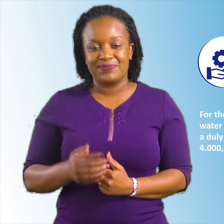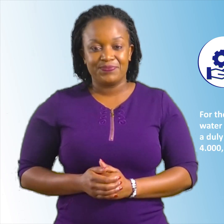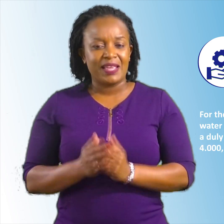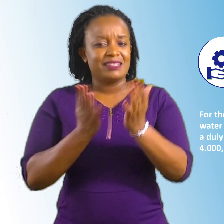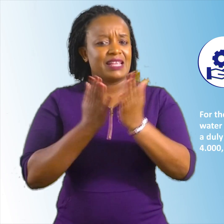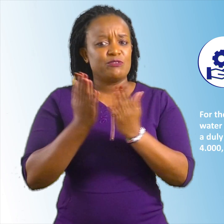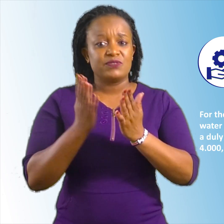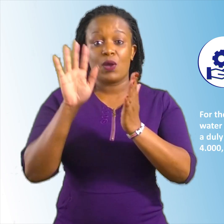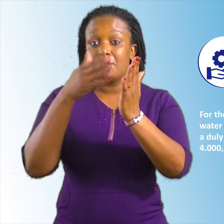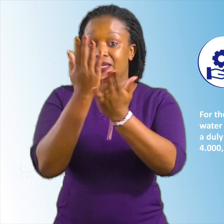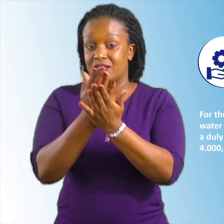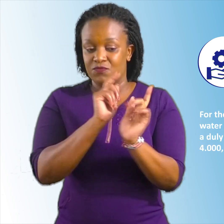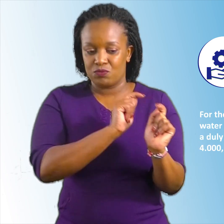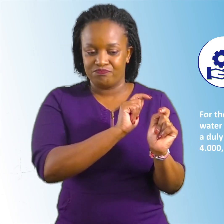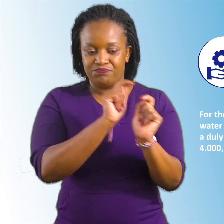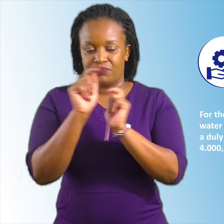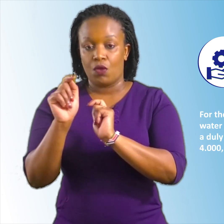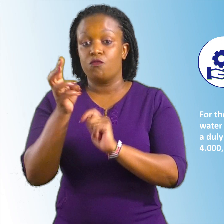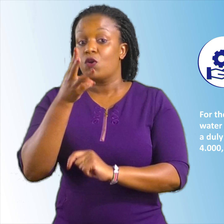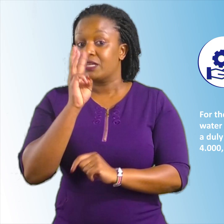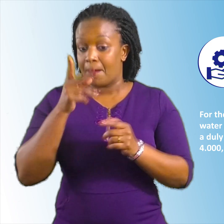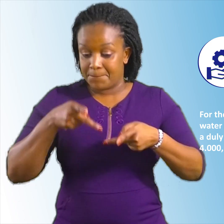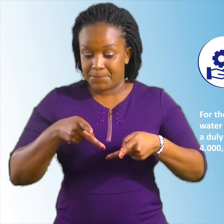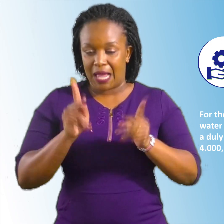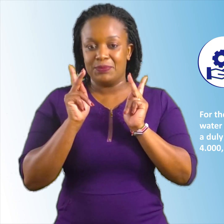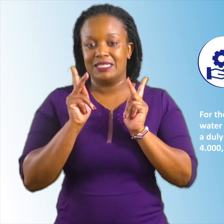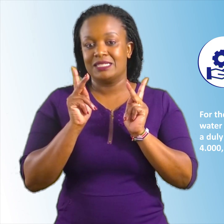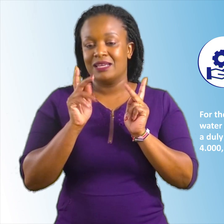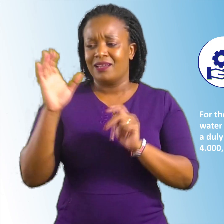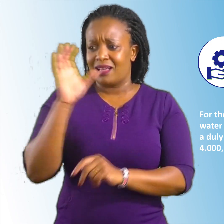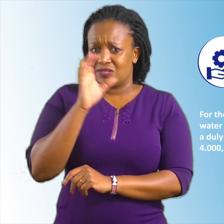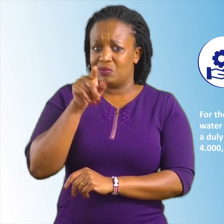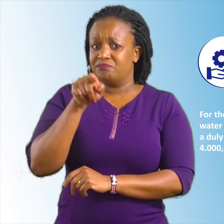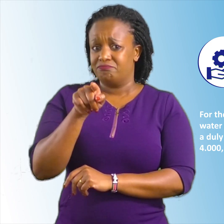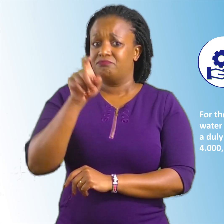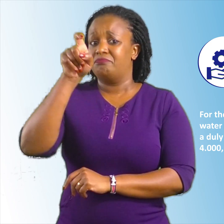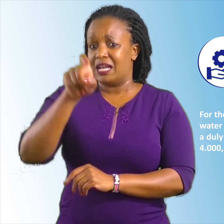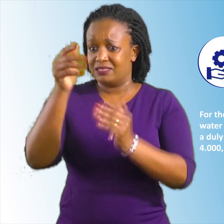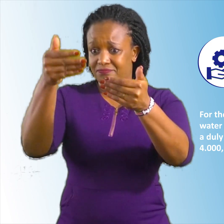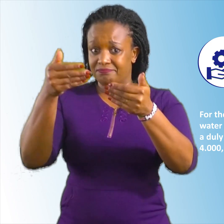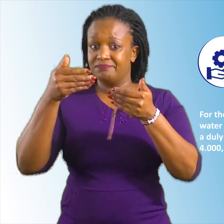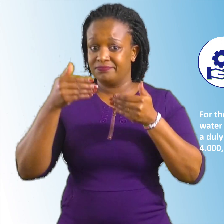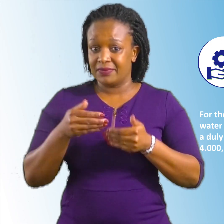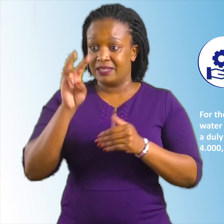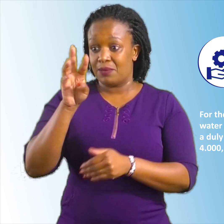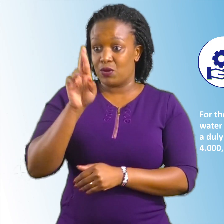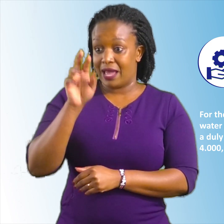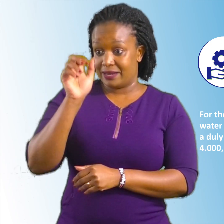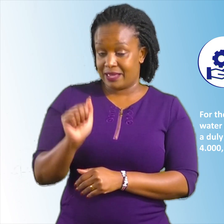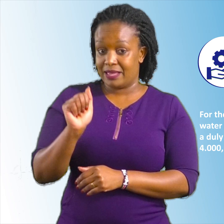service of the application for transfer of a water permit, the customer is required to submit a duly completed